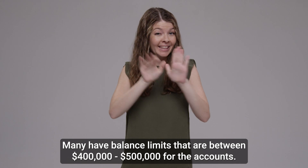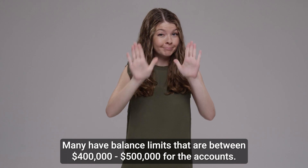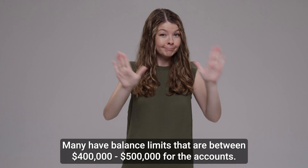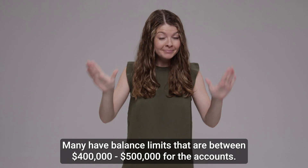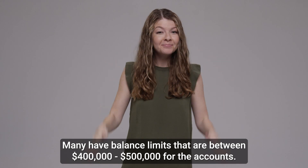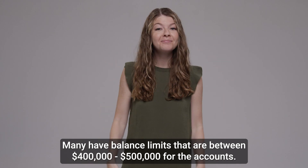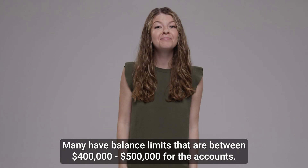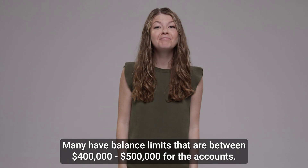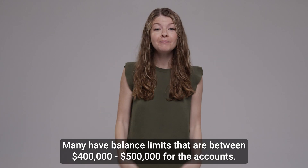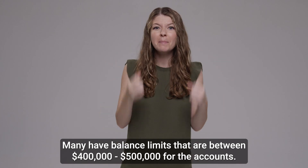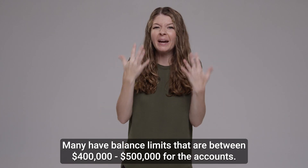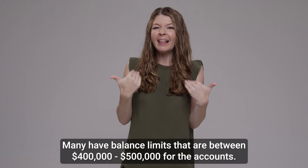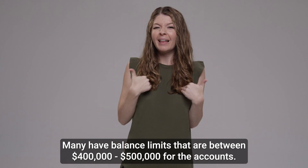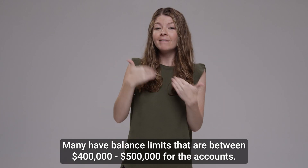$400,000 and $500,000 for the accounts.